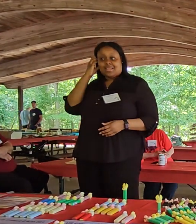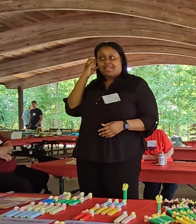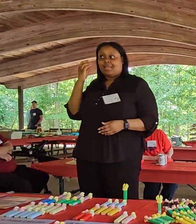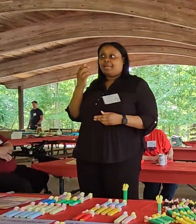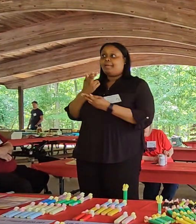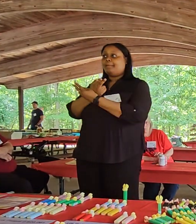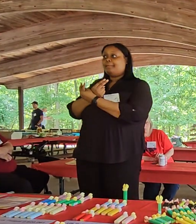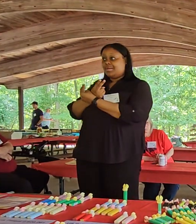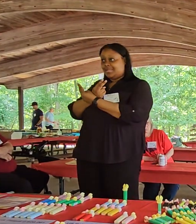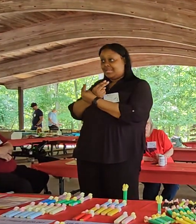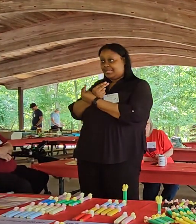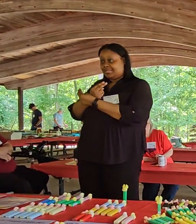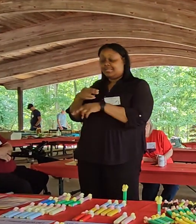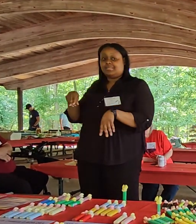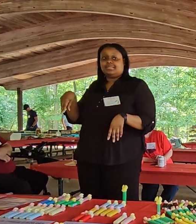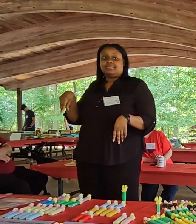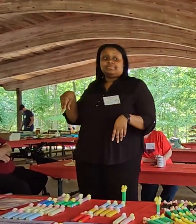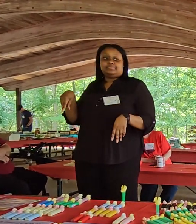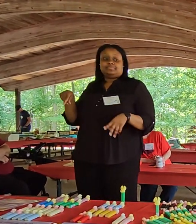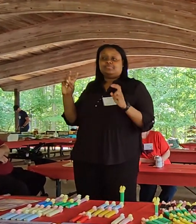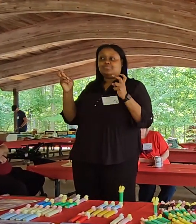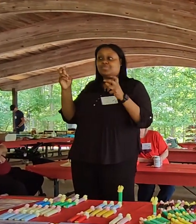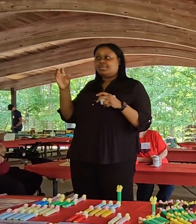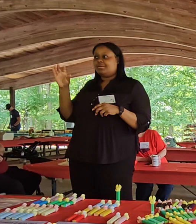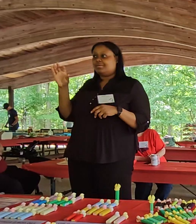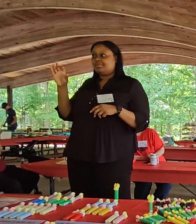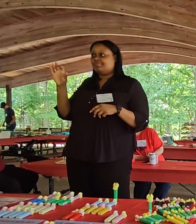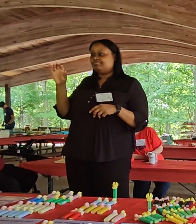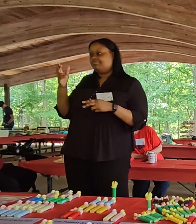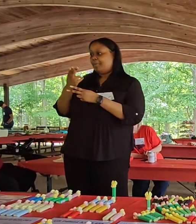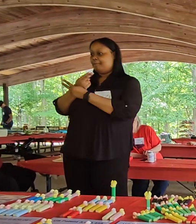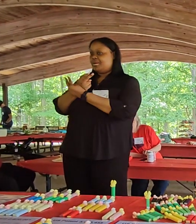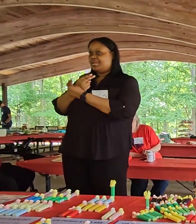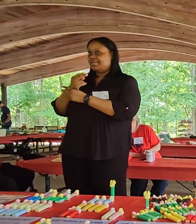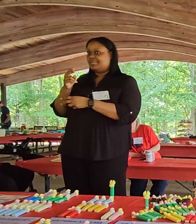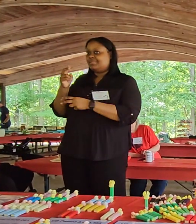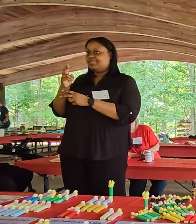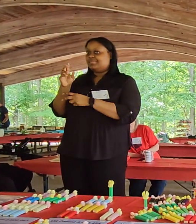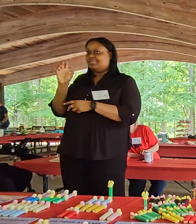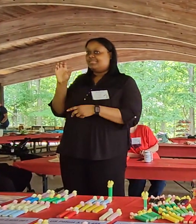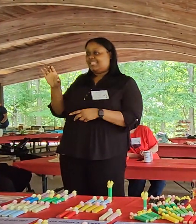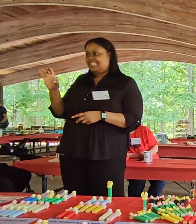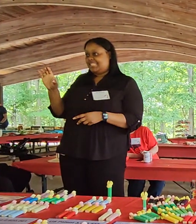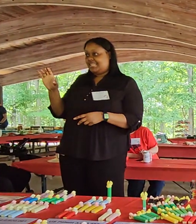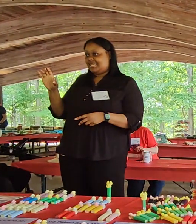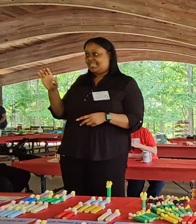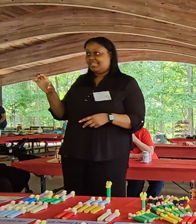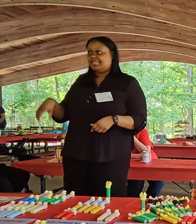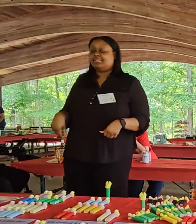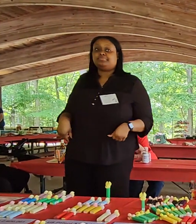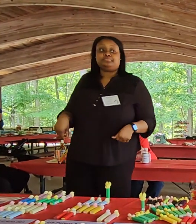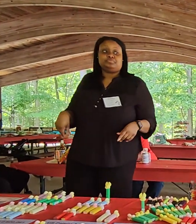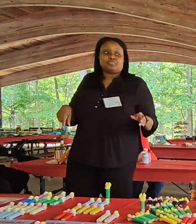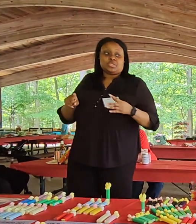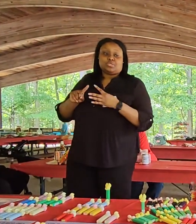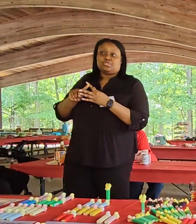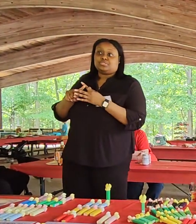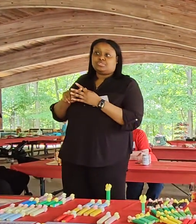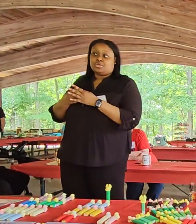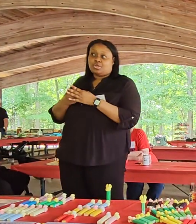Bunny C. Bunny A and B came out in the late 50s and early 60s, and then Bunny